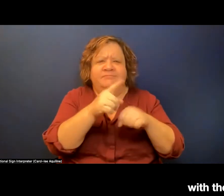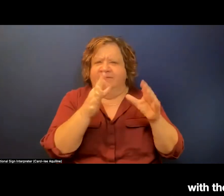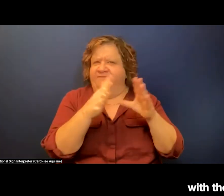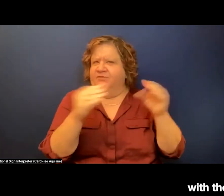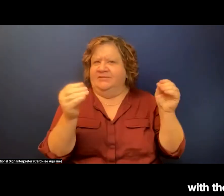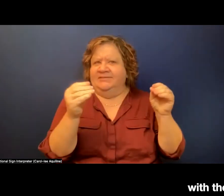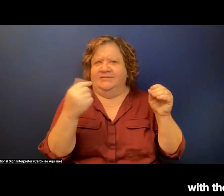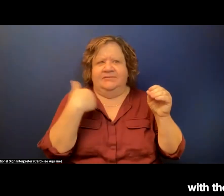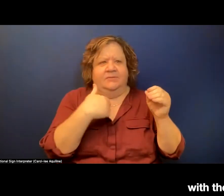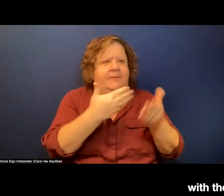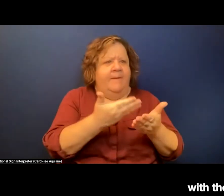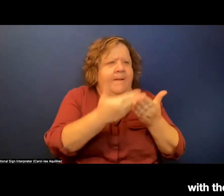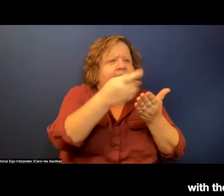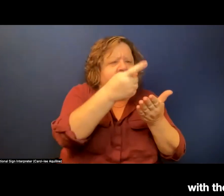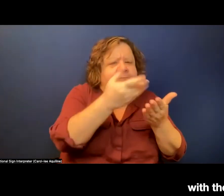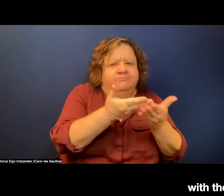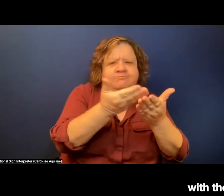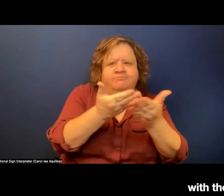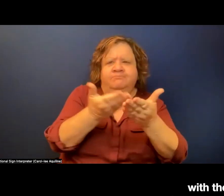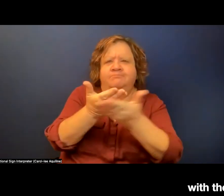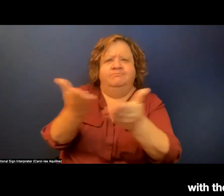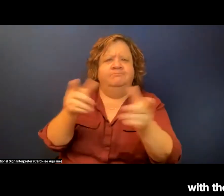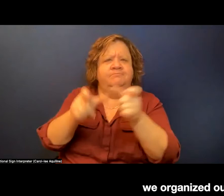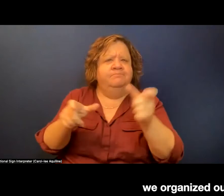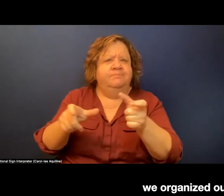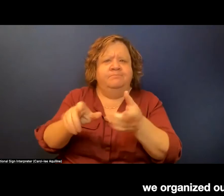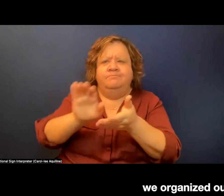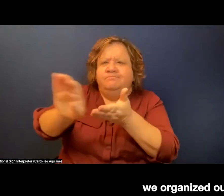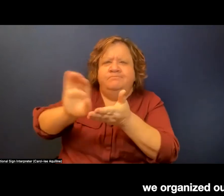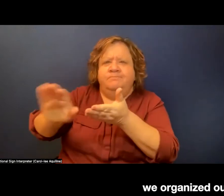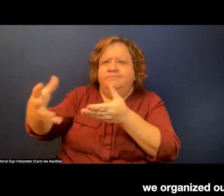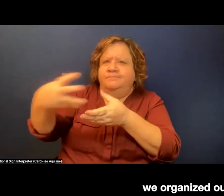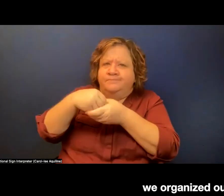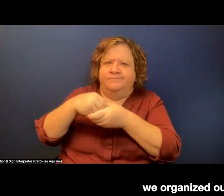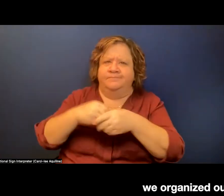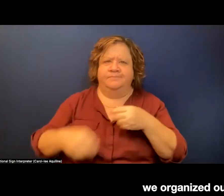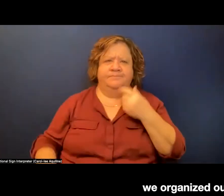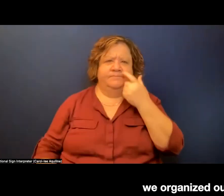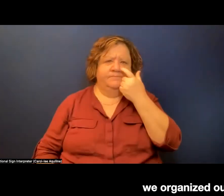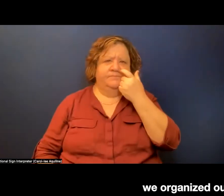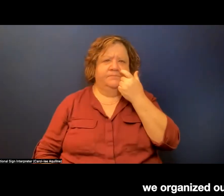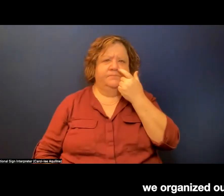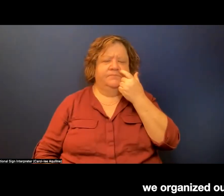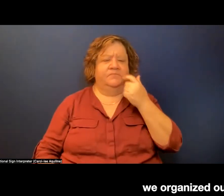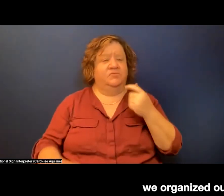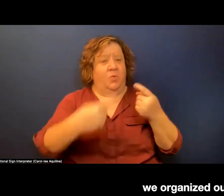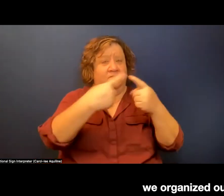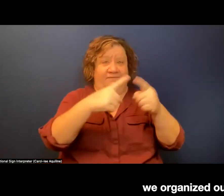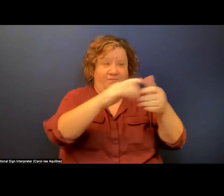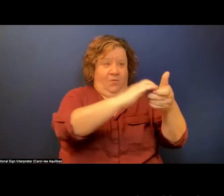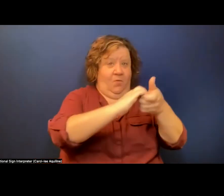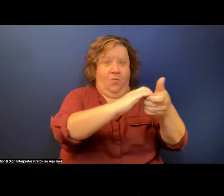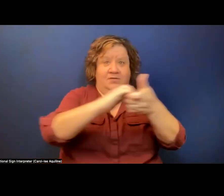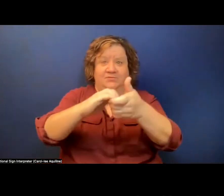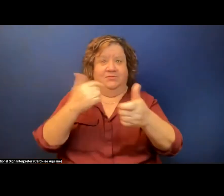The coalition that we are working with, we organized ourselves to conduct a quick